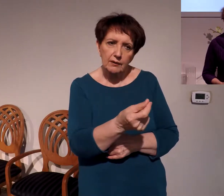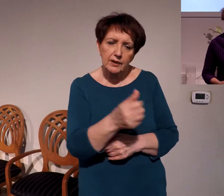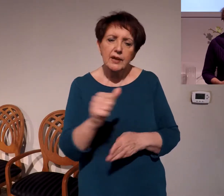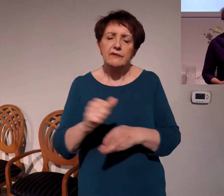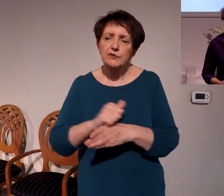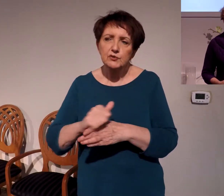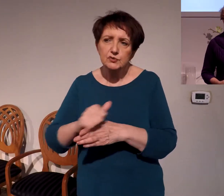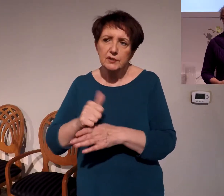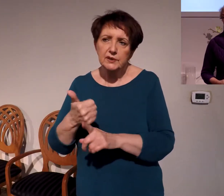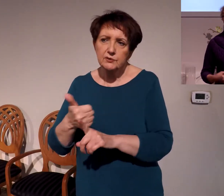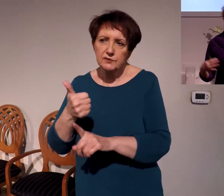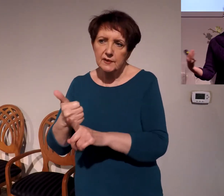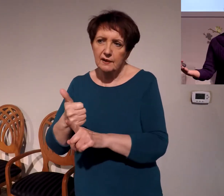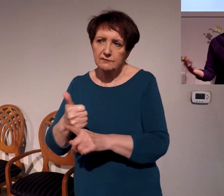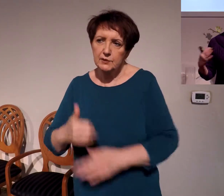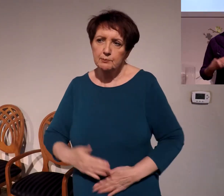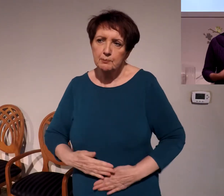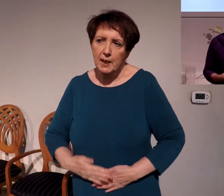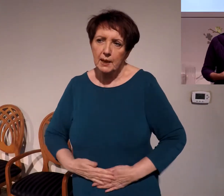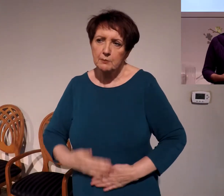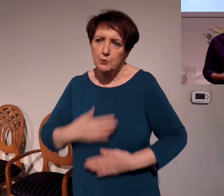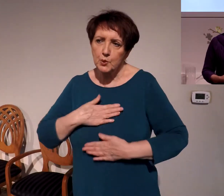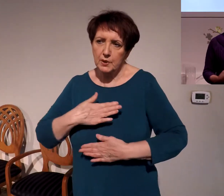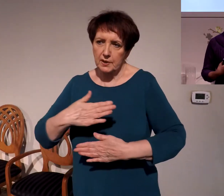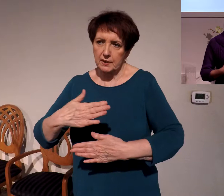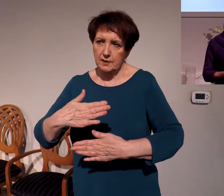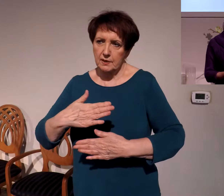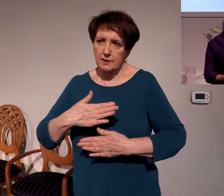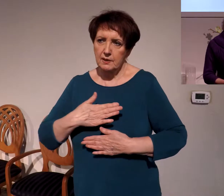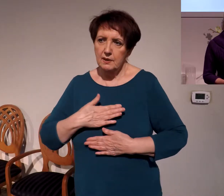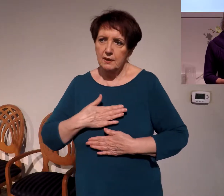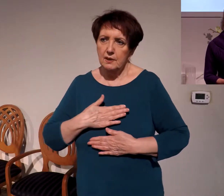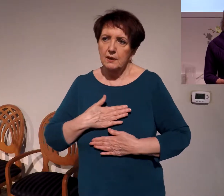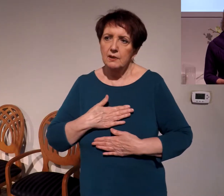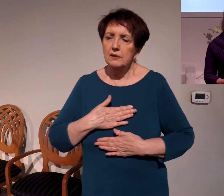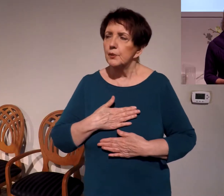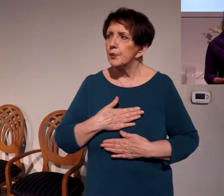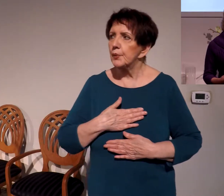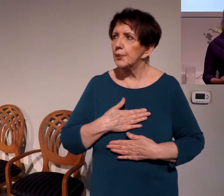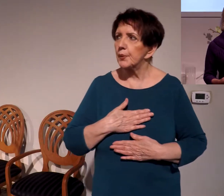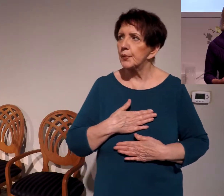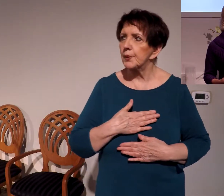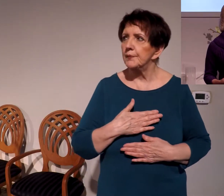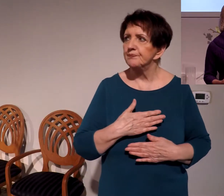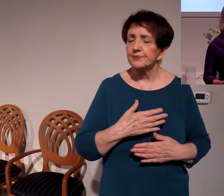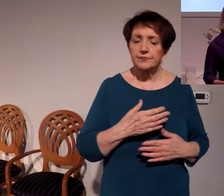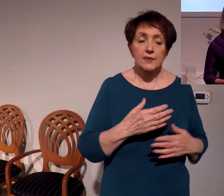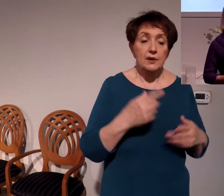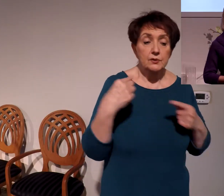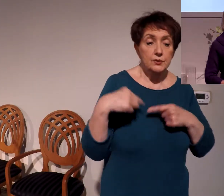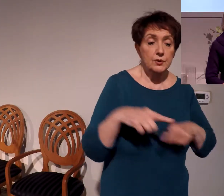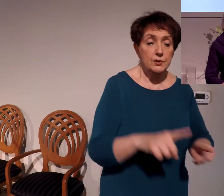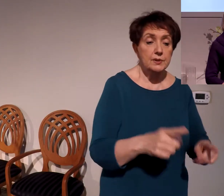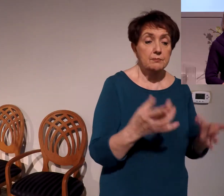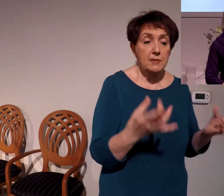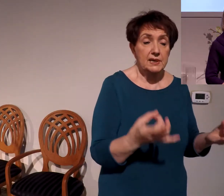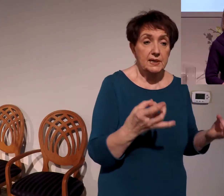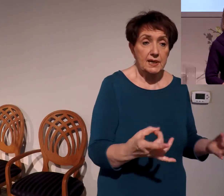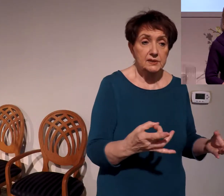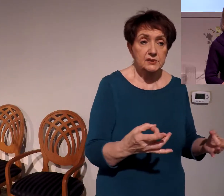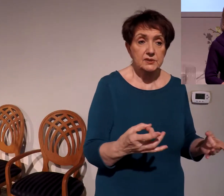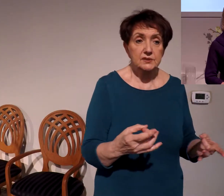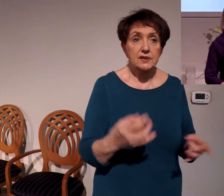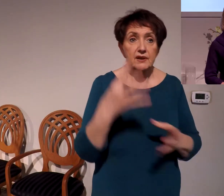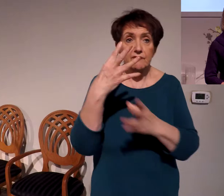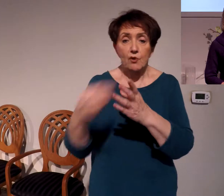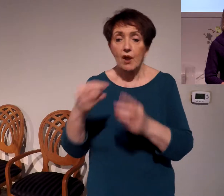to belly breathe in our meditation and we couple those two things together, do you see that when you're out in the world and you belly breathe, your